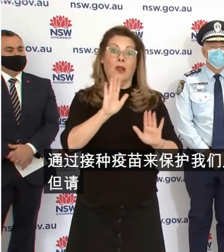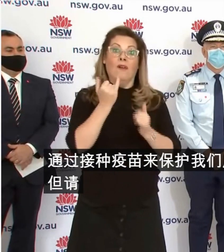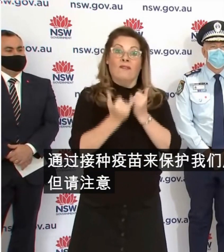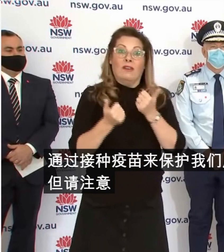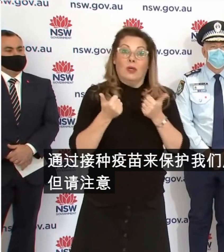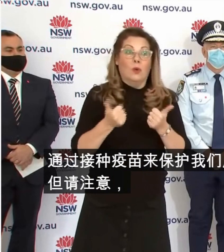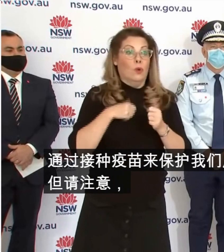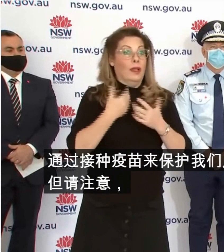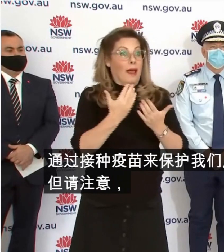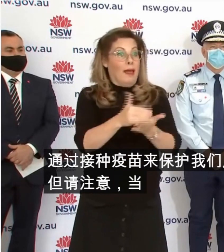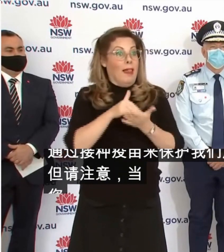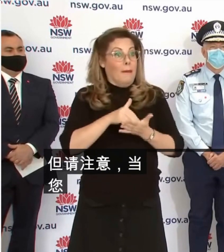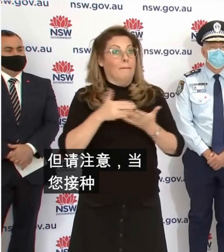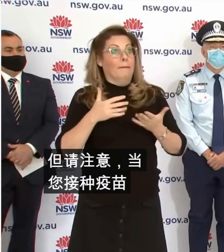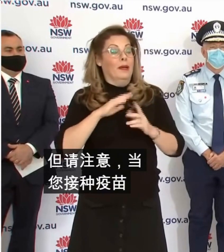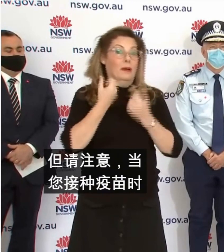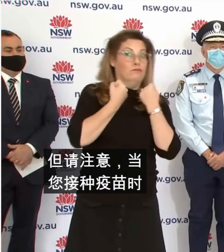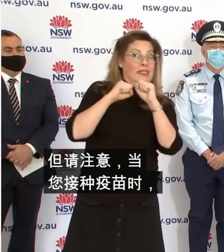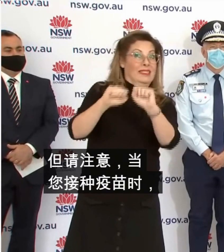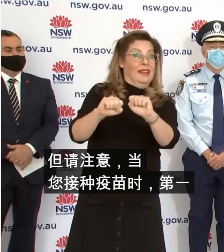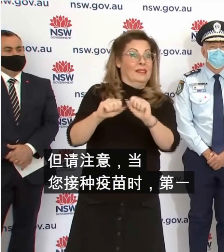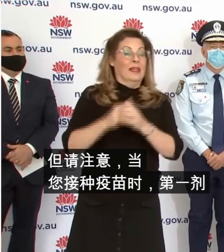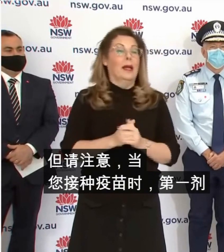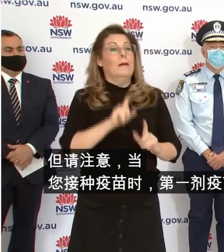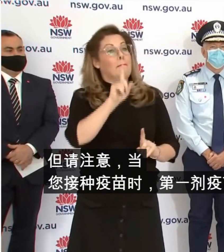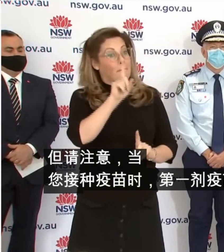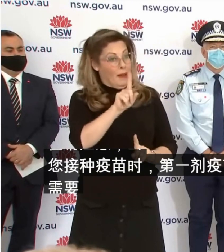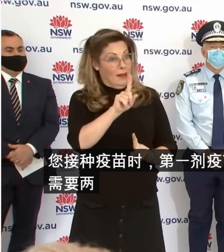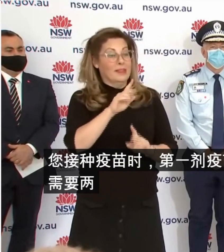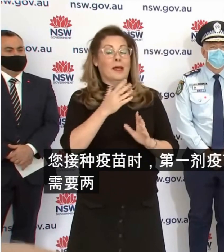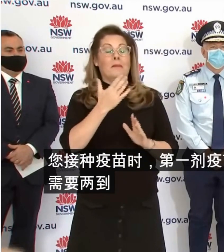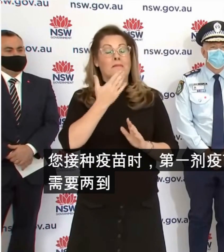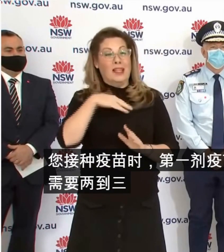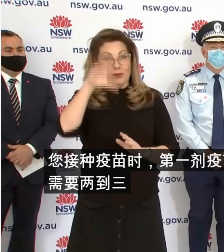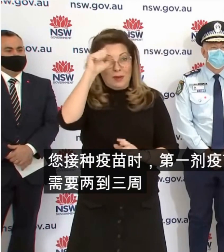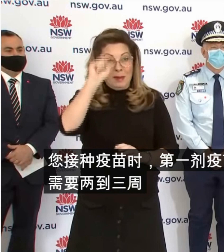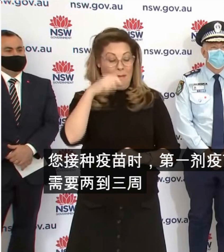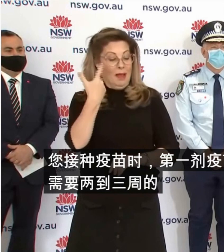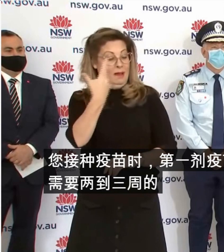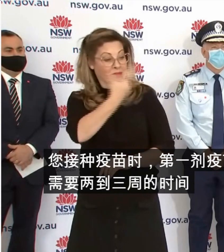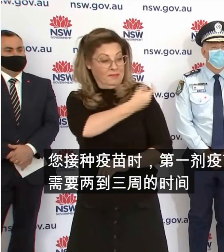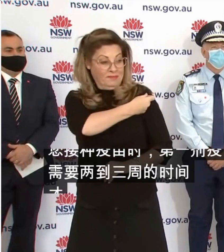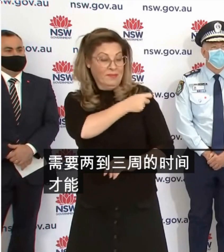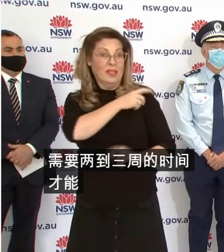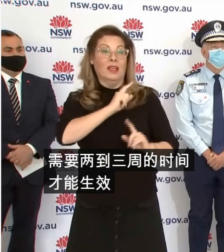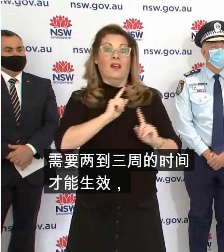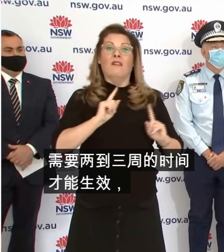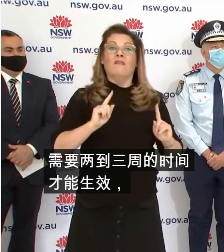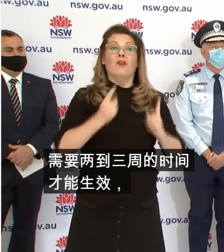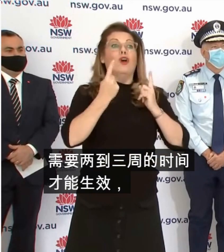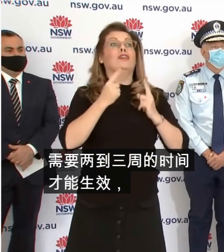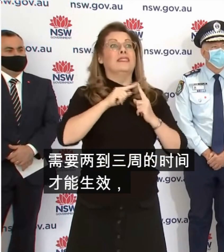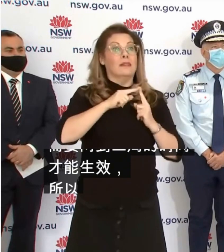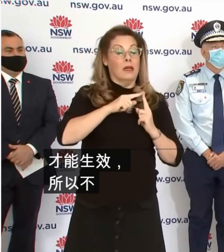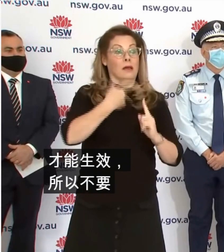but please know that when you do get vaccinated, it takes 2 to 3 weeks for that first dose to take